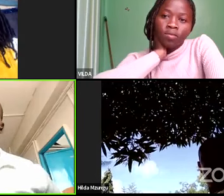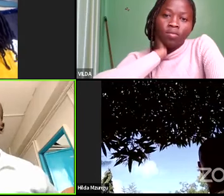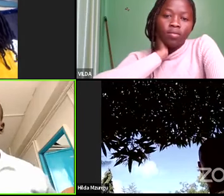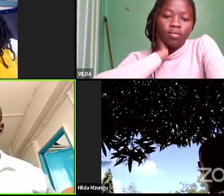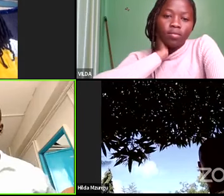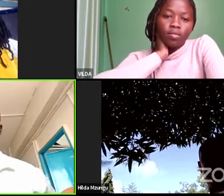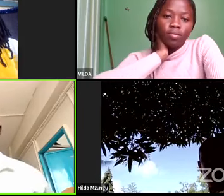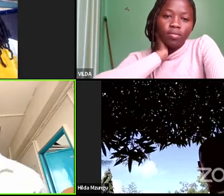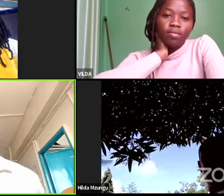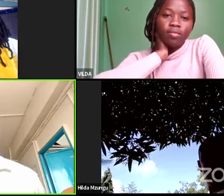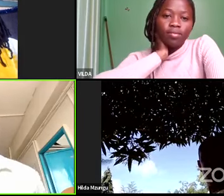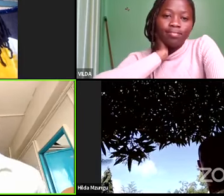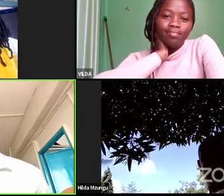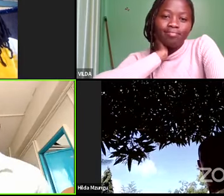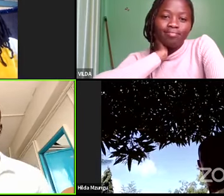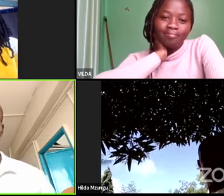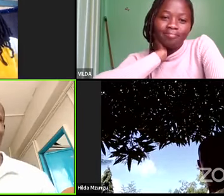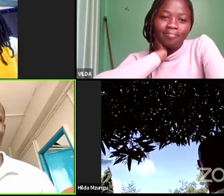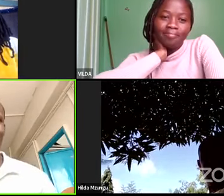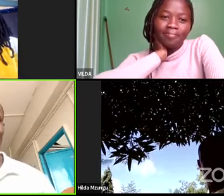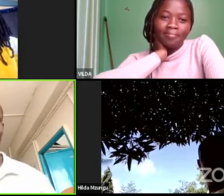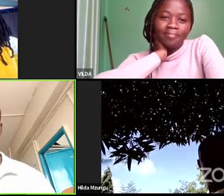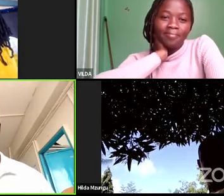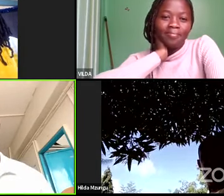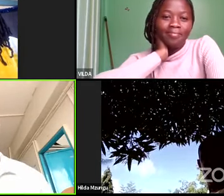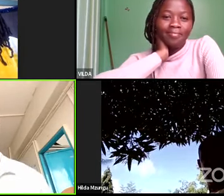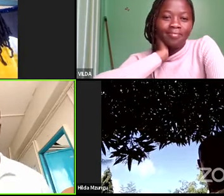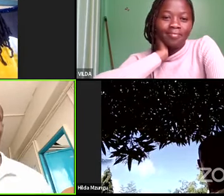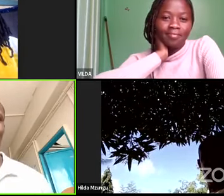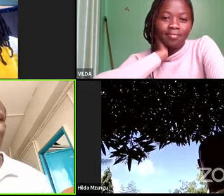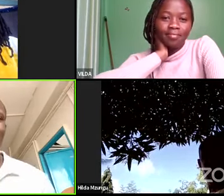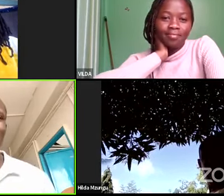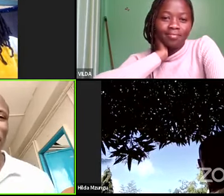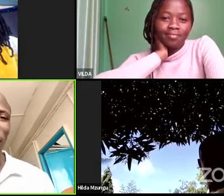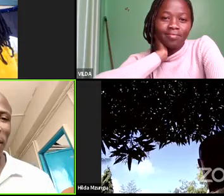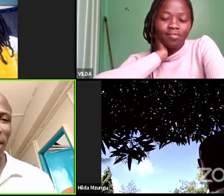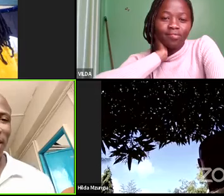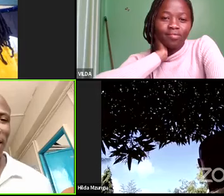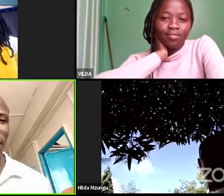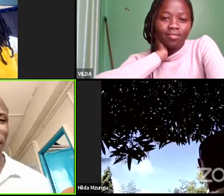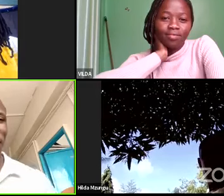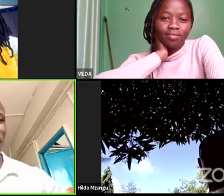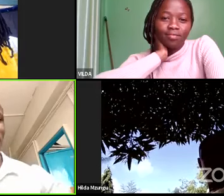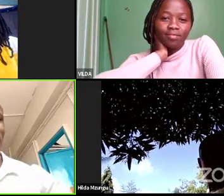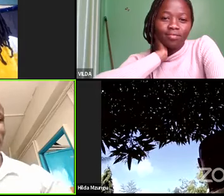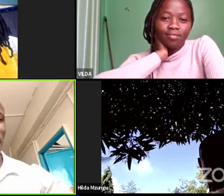Glad to be here, and I hope to learn and also share my experience and my opinions. Thank you so much, Vilda. Back to